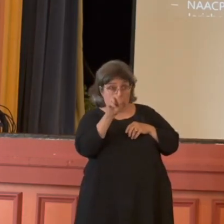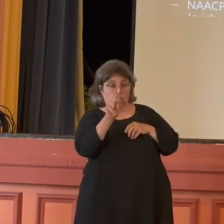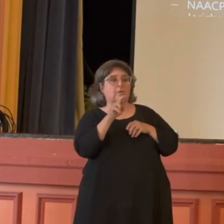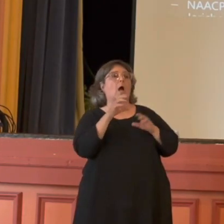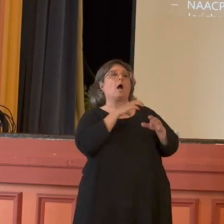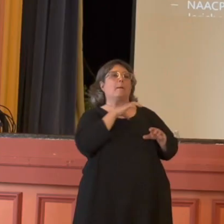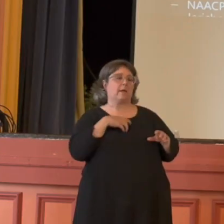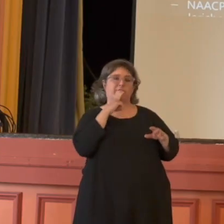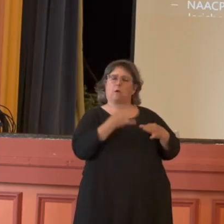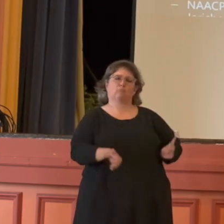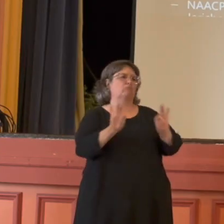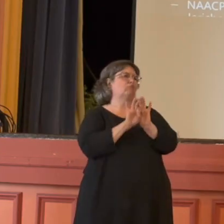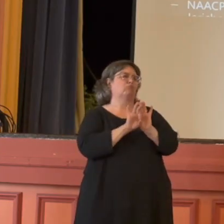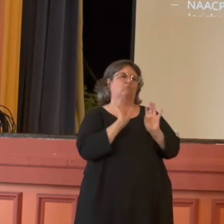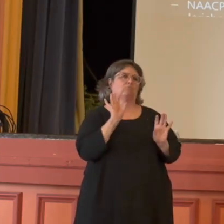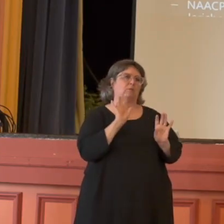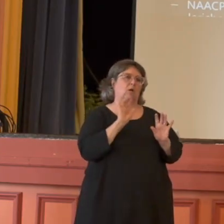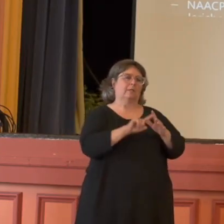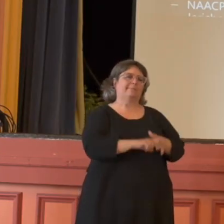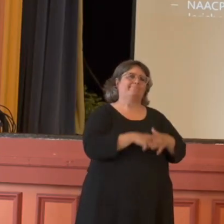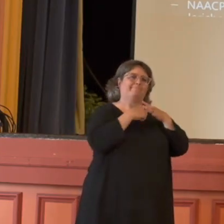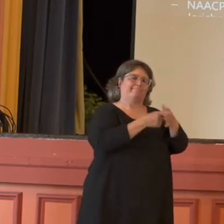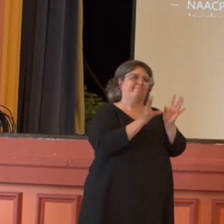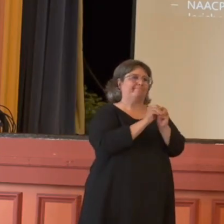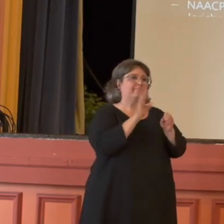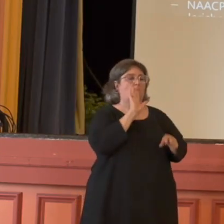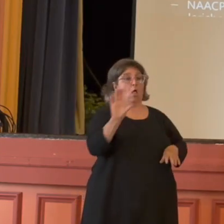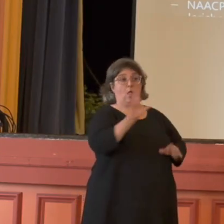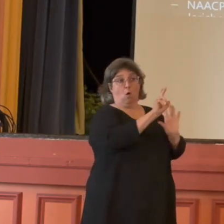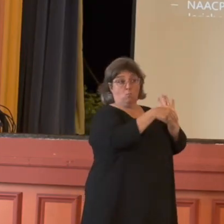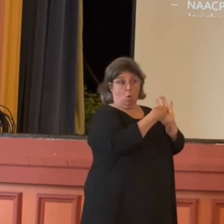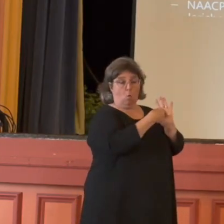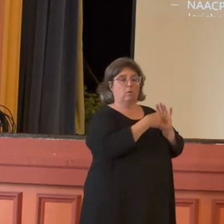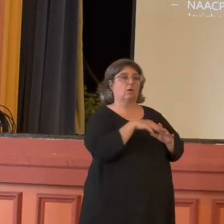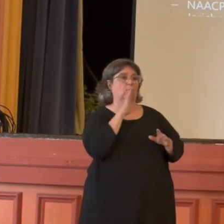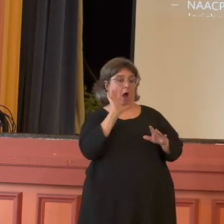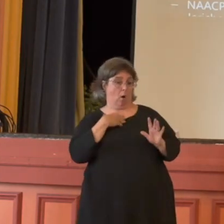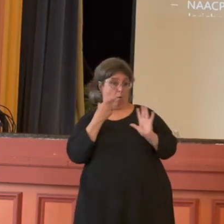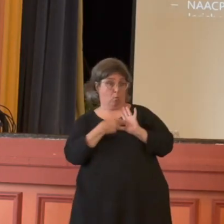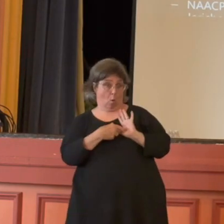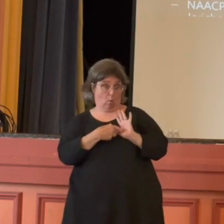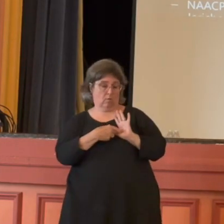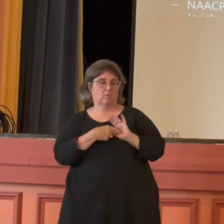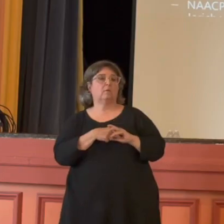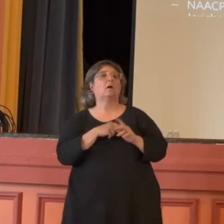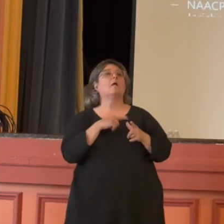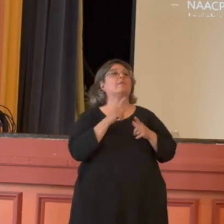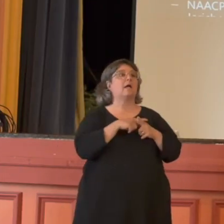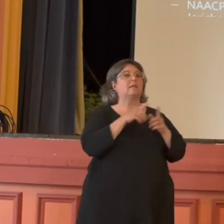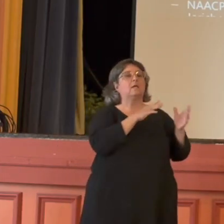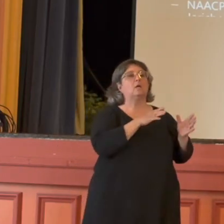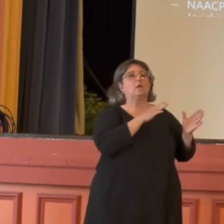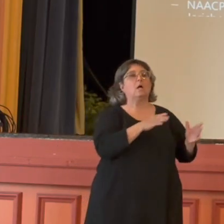instrumental. We have had a kickoff meeting. We talked about their role. We talked about our role. And then we had a